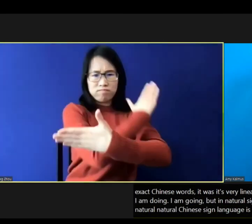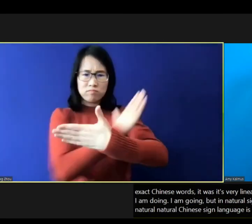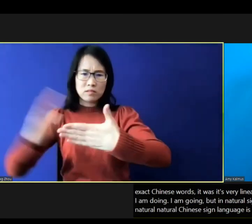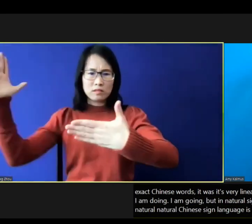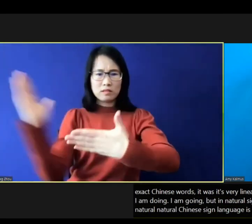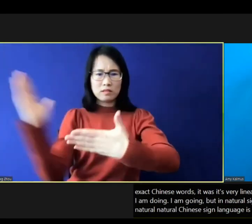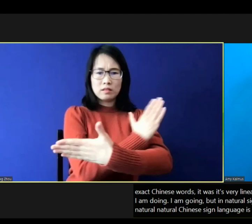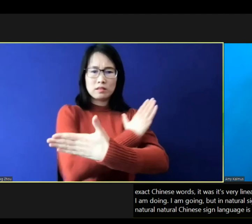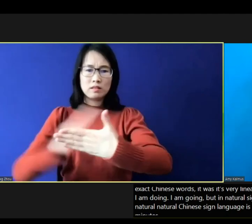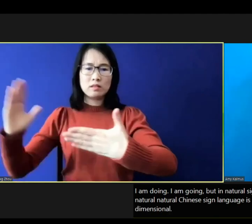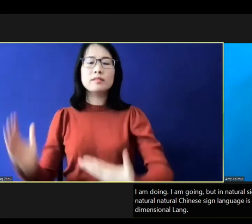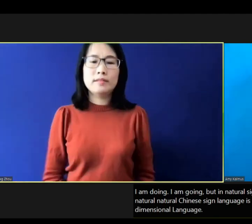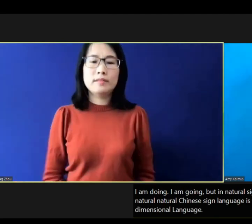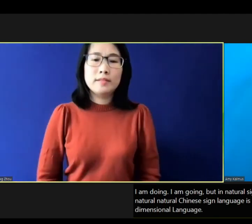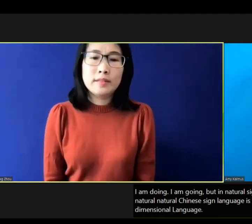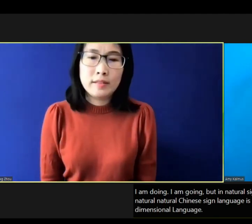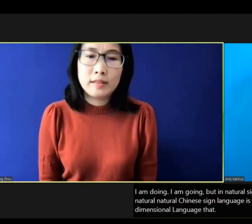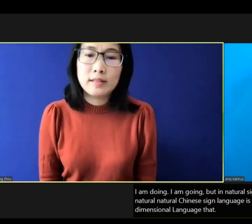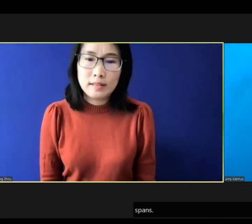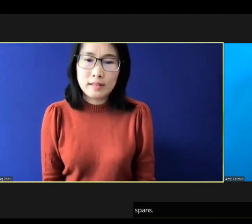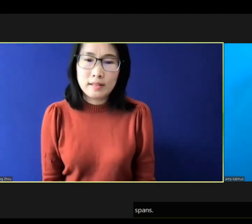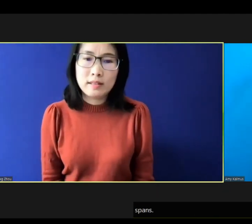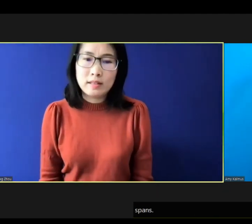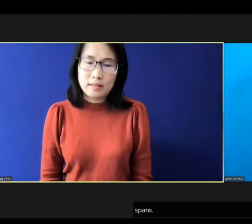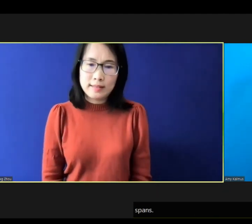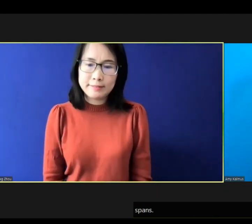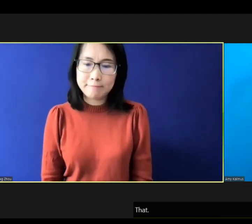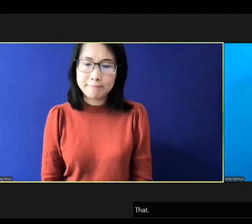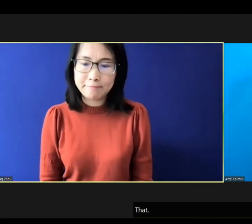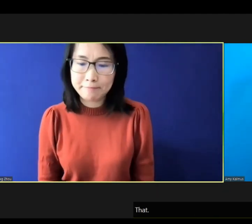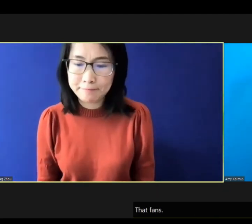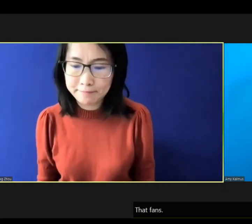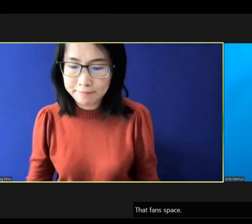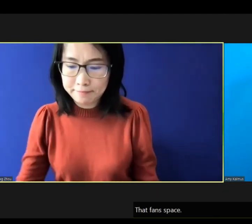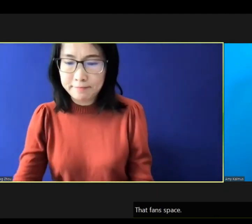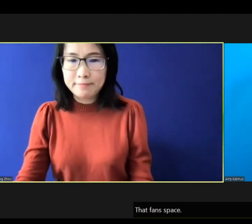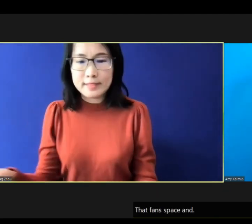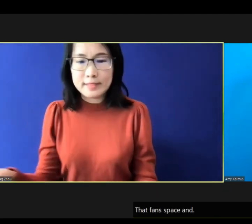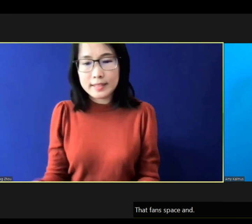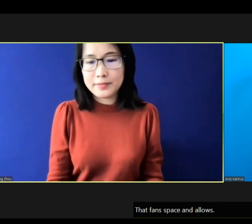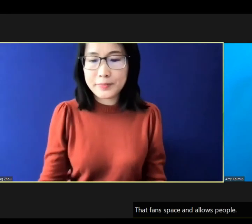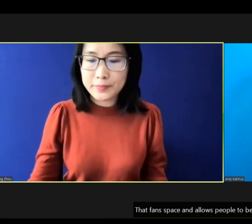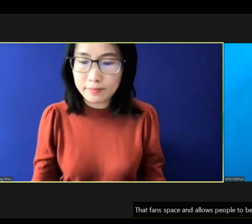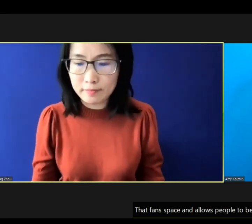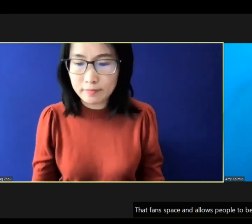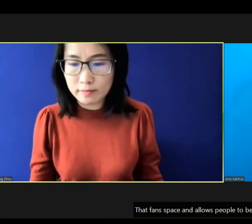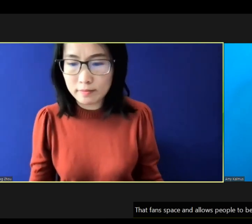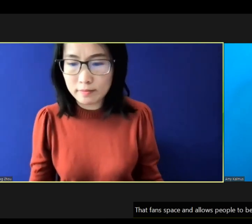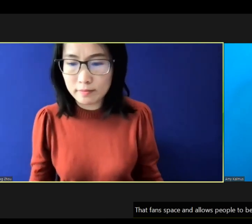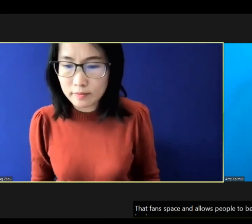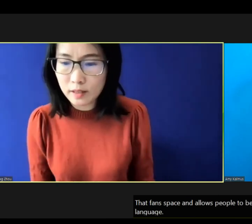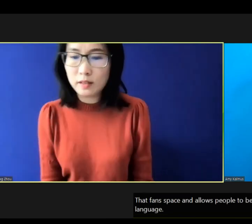3D, three-dimensional language that spans that spans space and allows people to be able to see